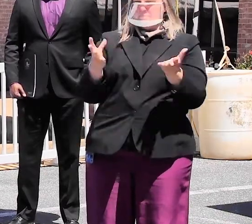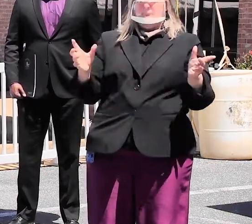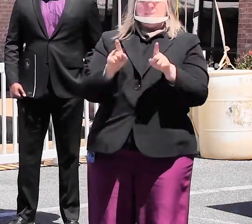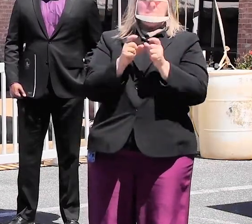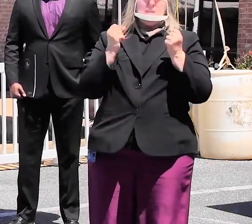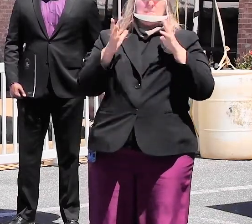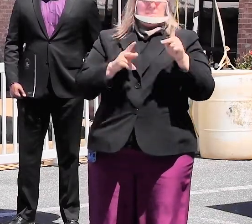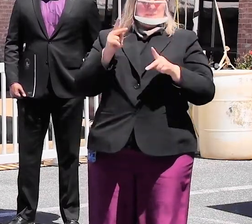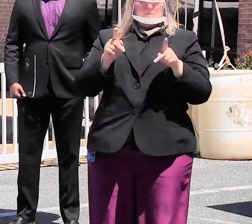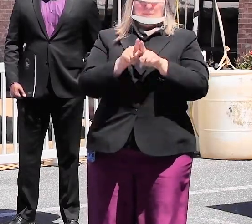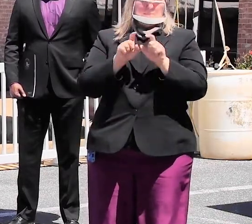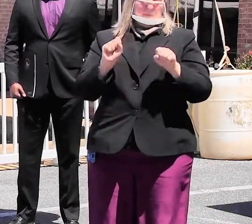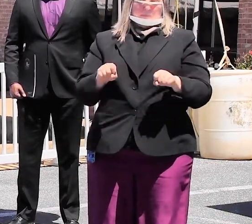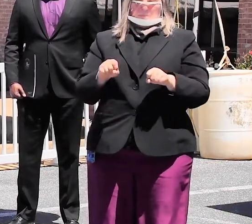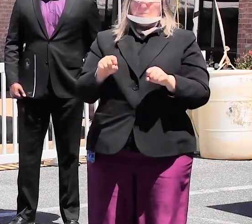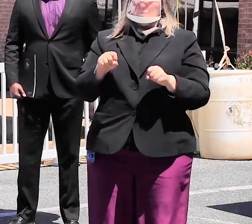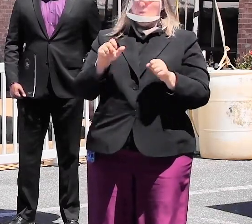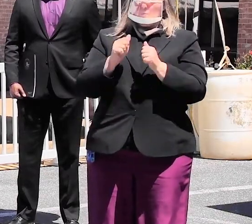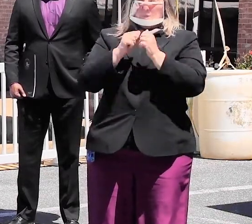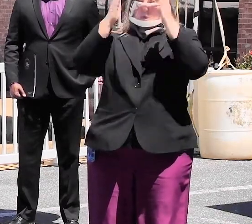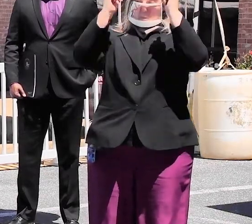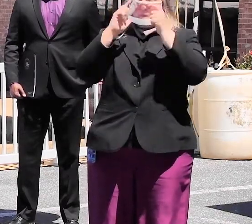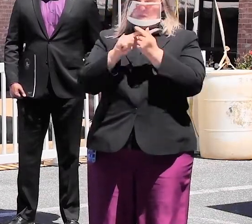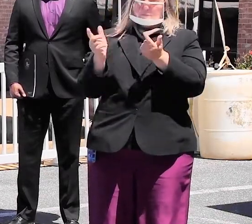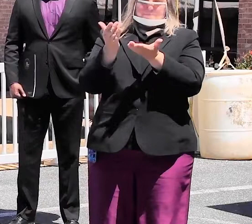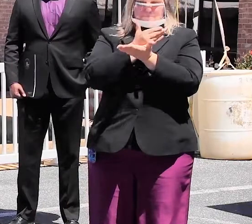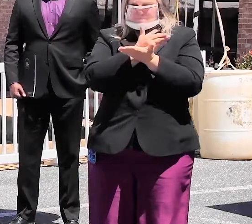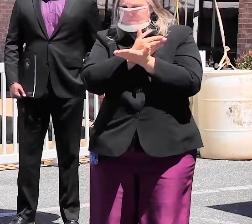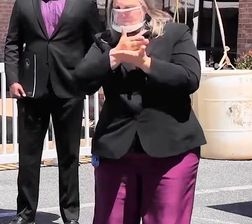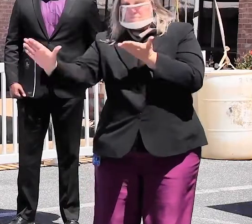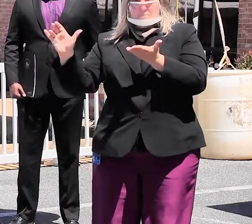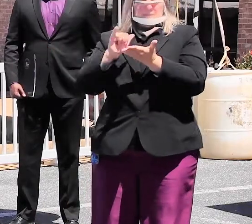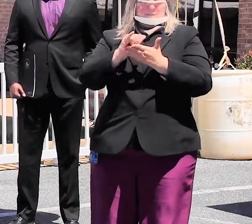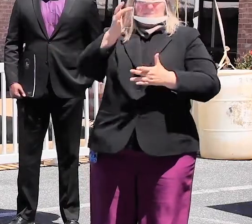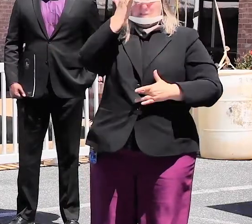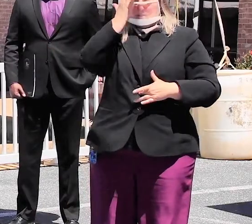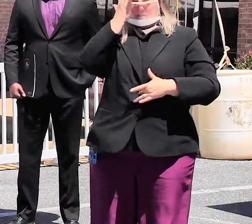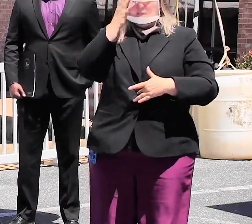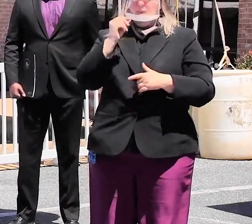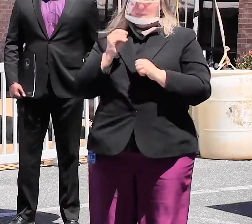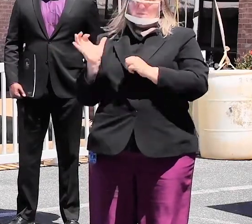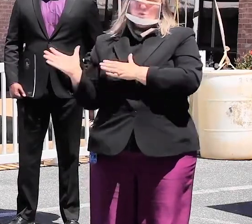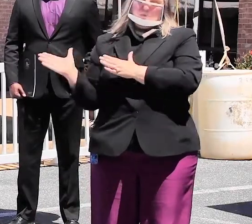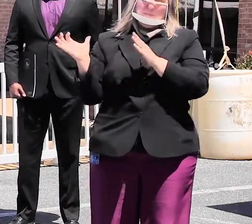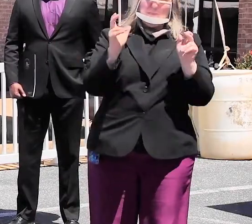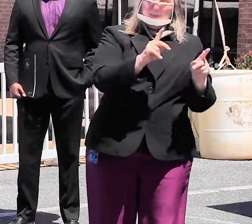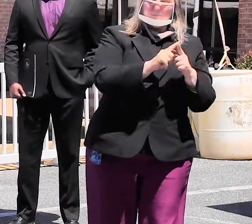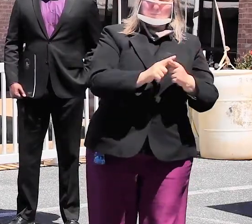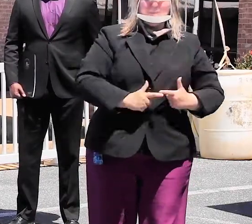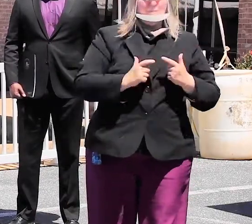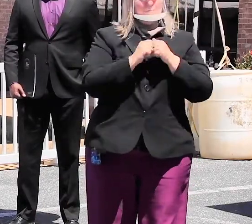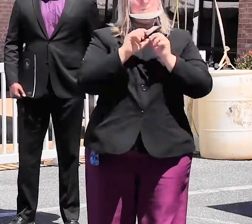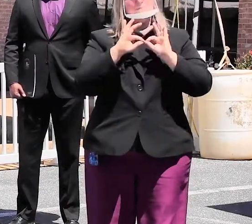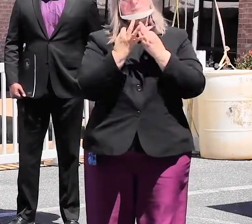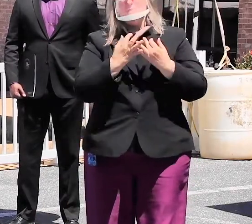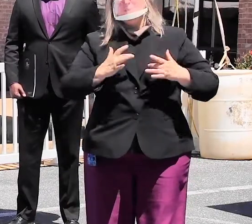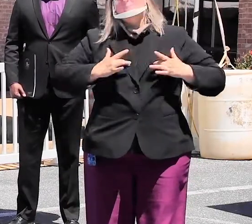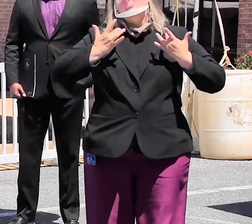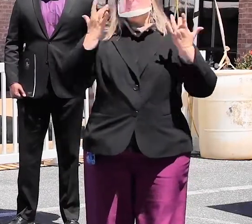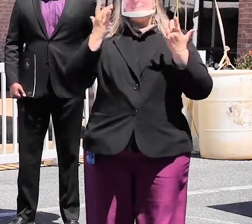as possible, with the hopes of eradicating this virus and returning to life with family